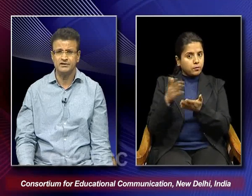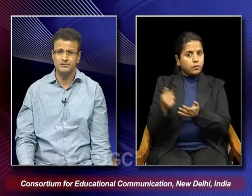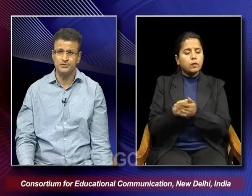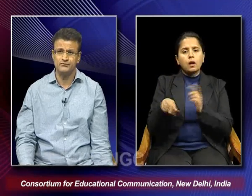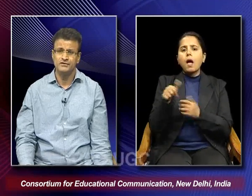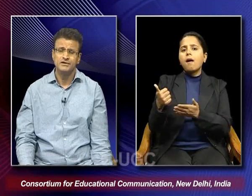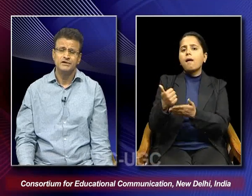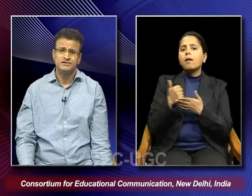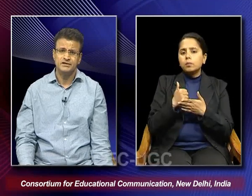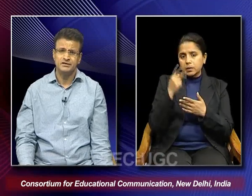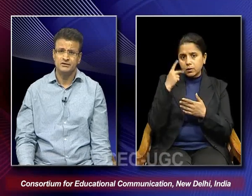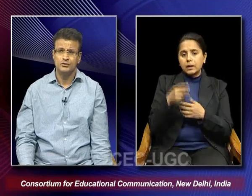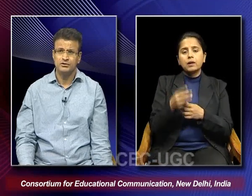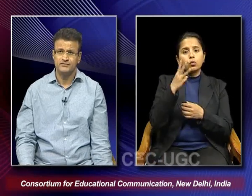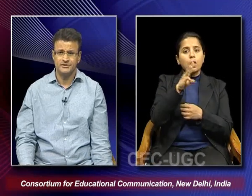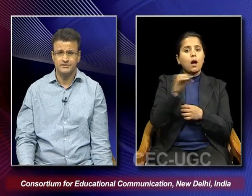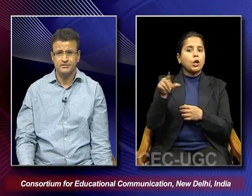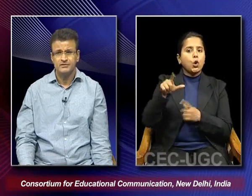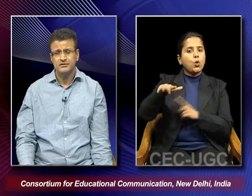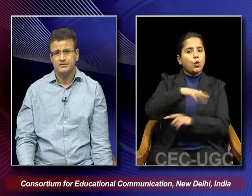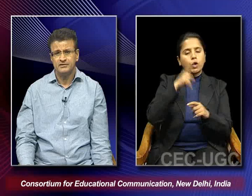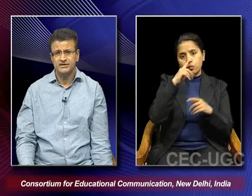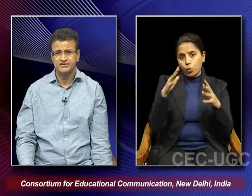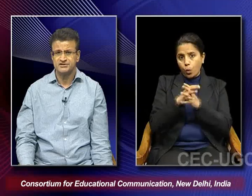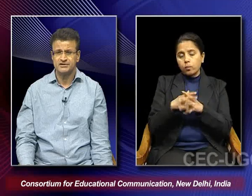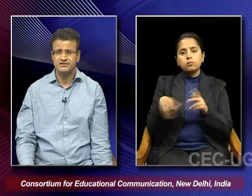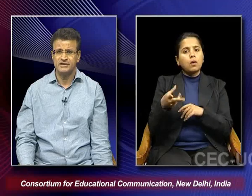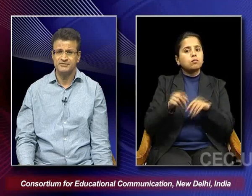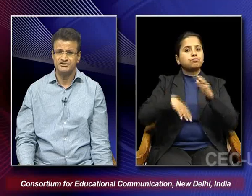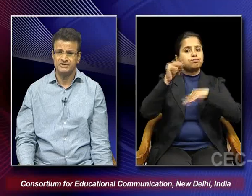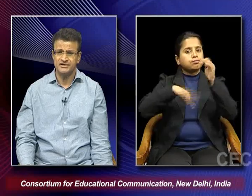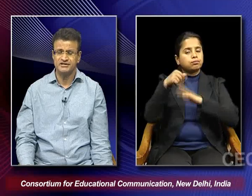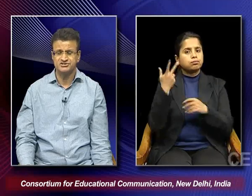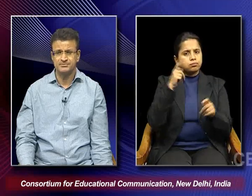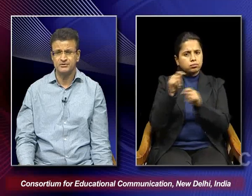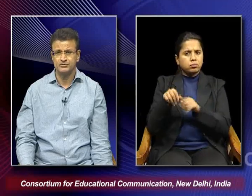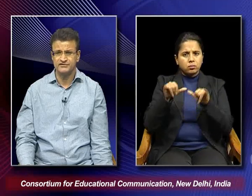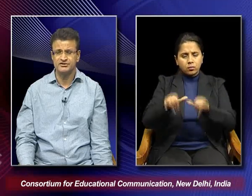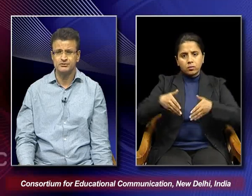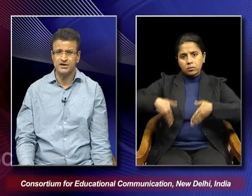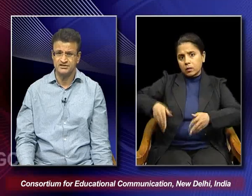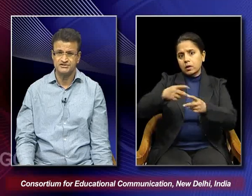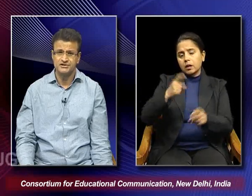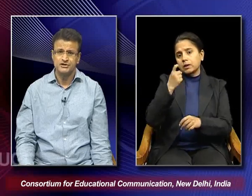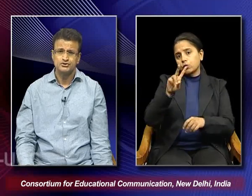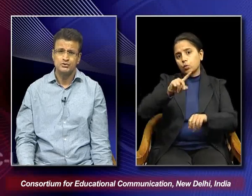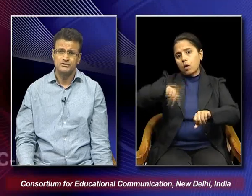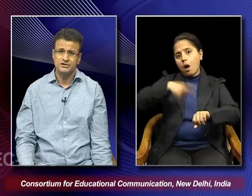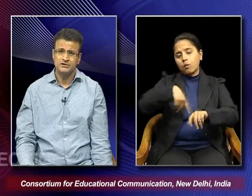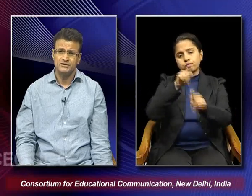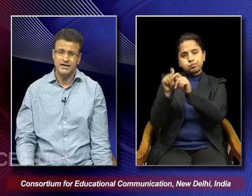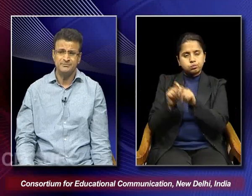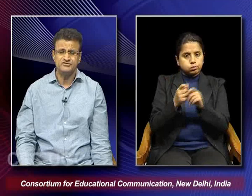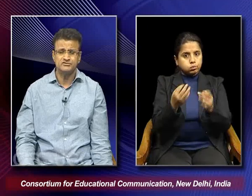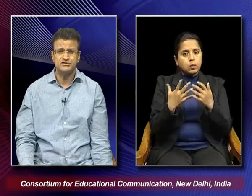with the help of 300 local women reconstructed the damaged landing strip into 72 hours. So